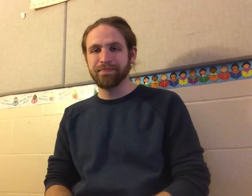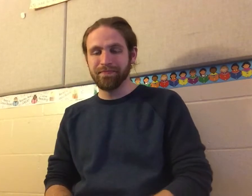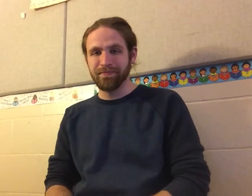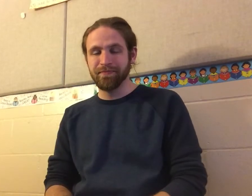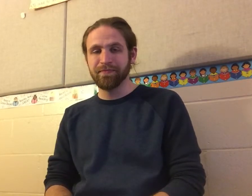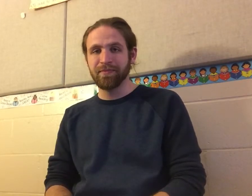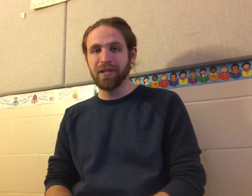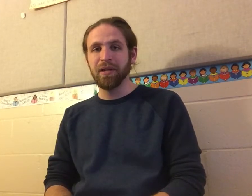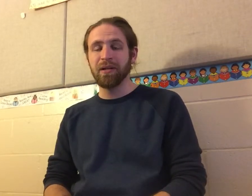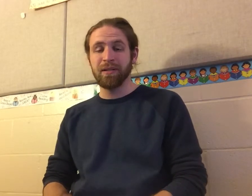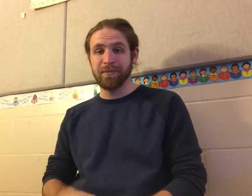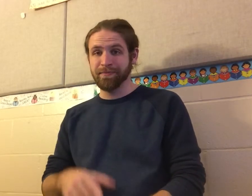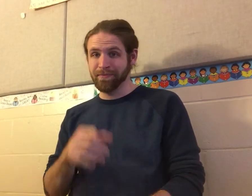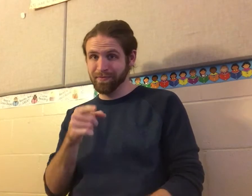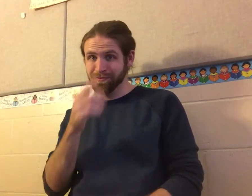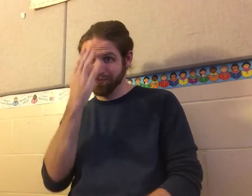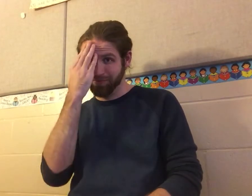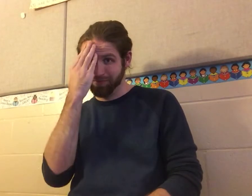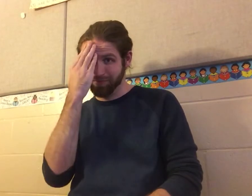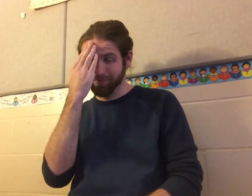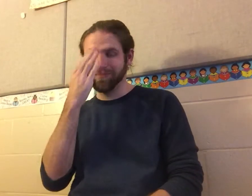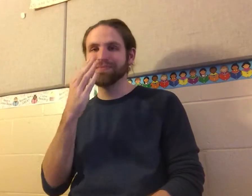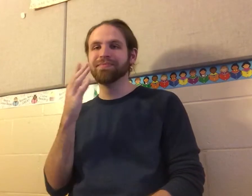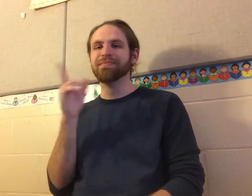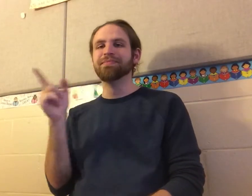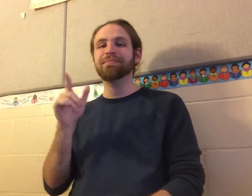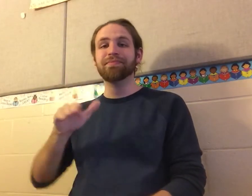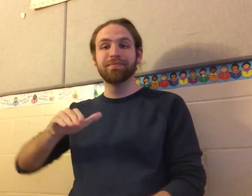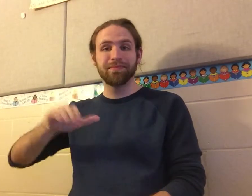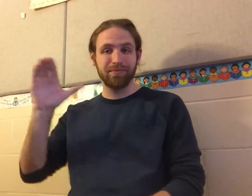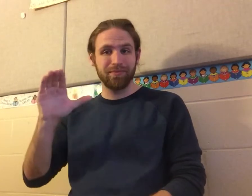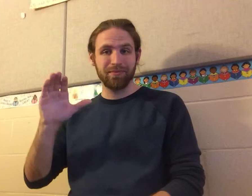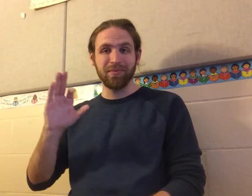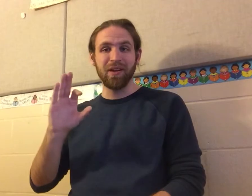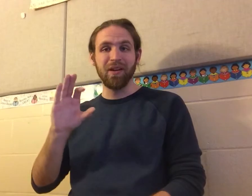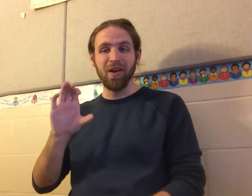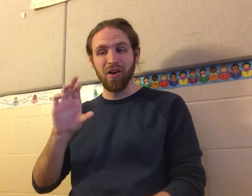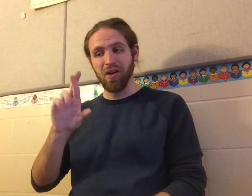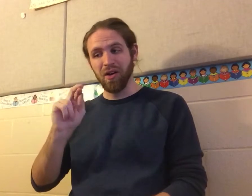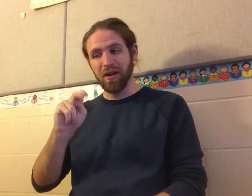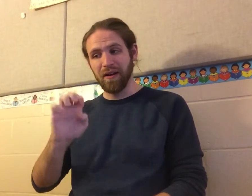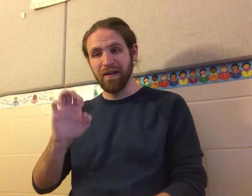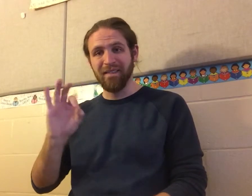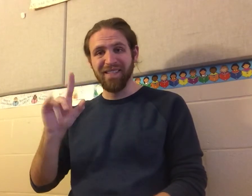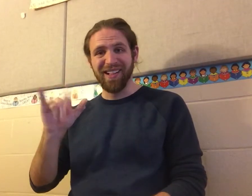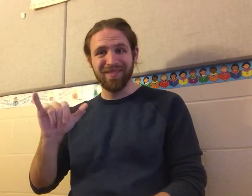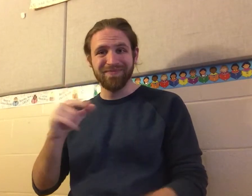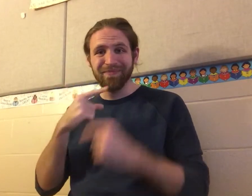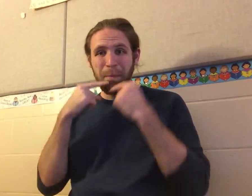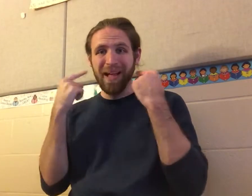And guess what? Adult crane flies have no mouths, so they never eat.